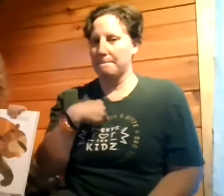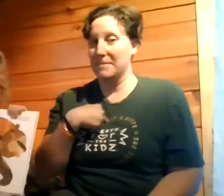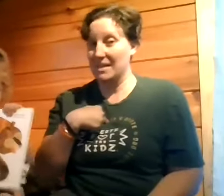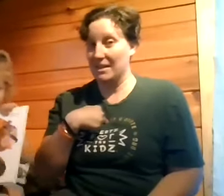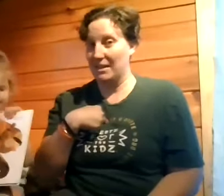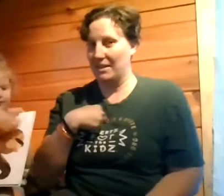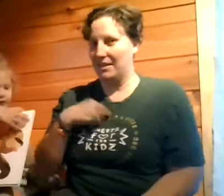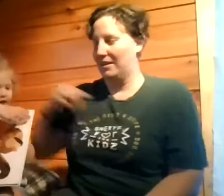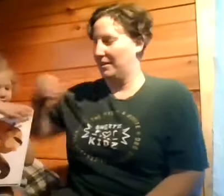me.